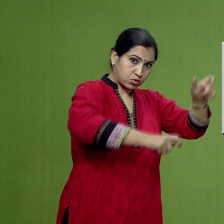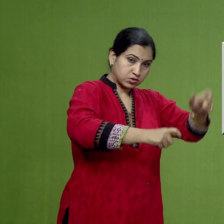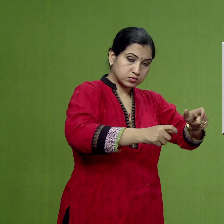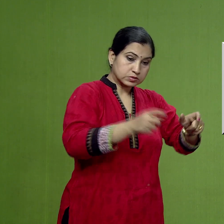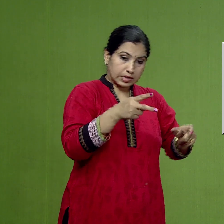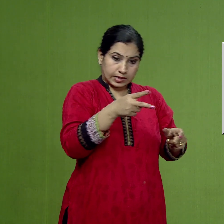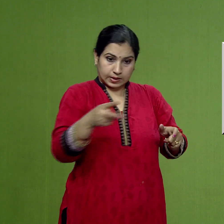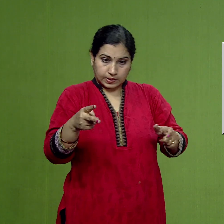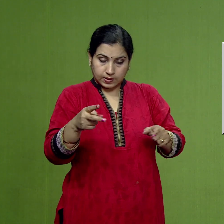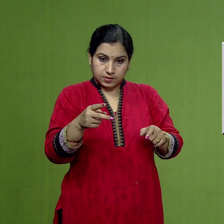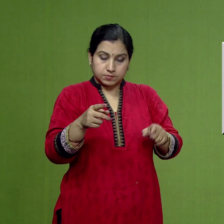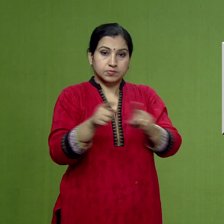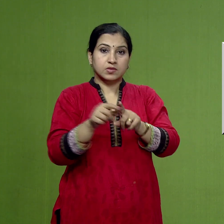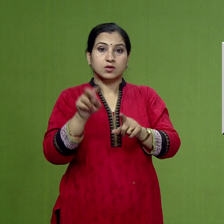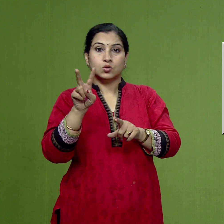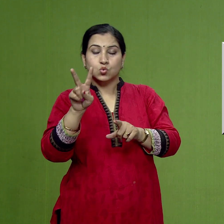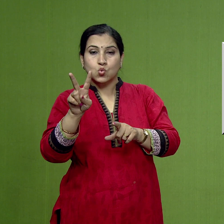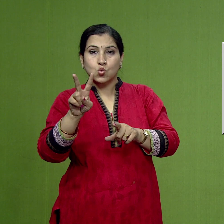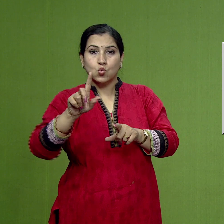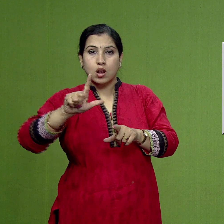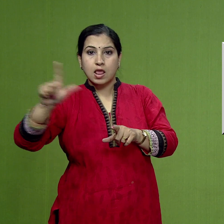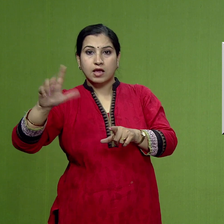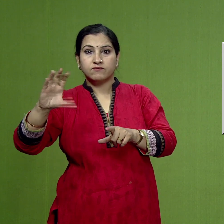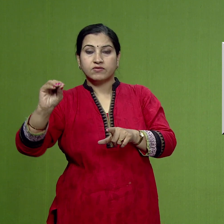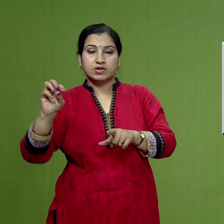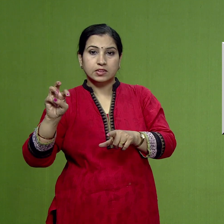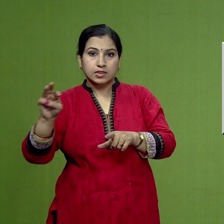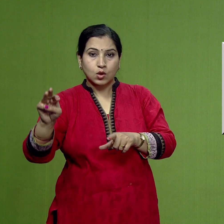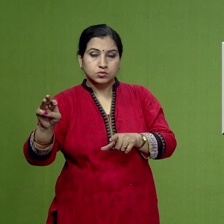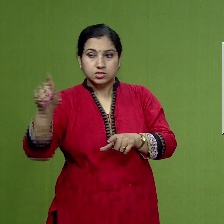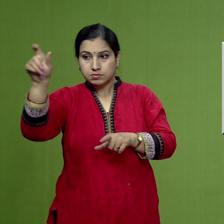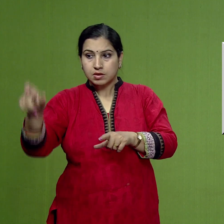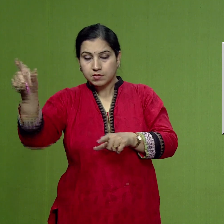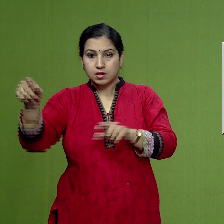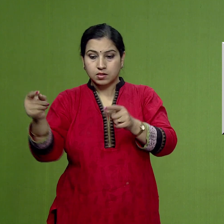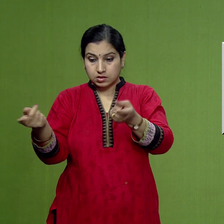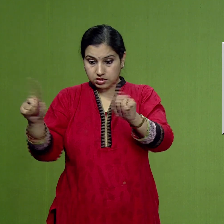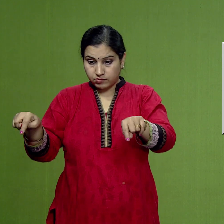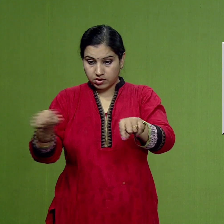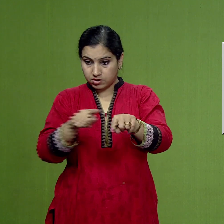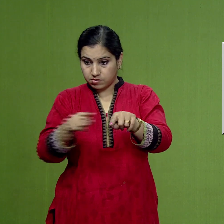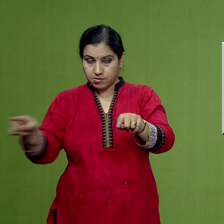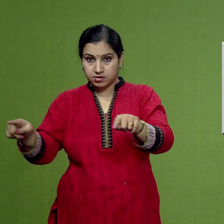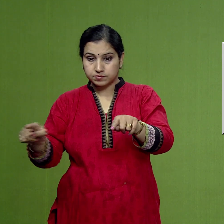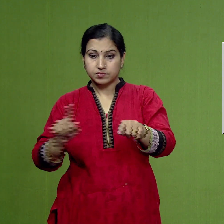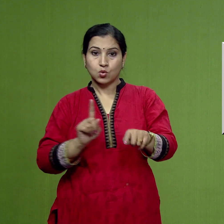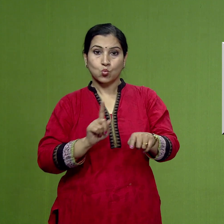is equal to 2,50,000 persons divided by 1,000